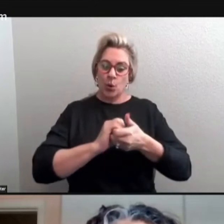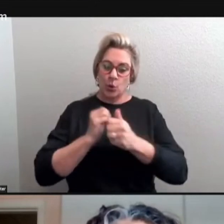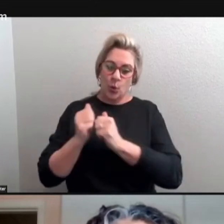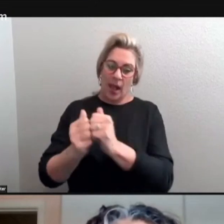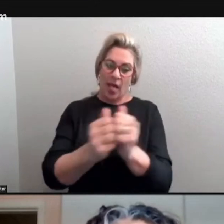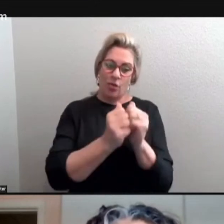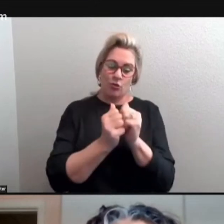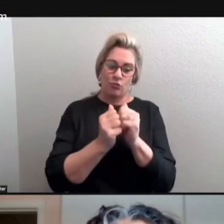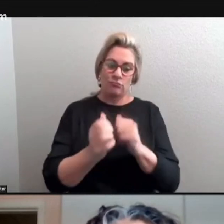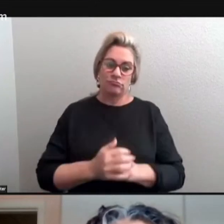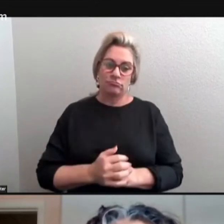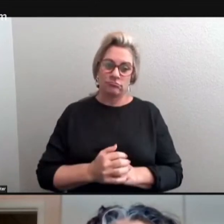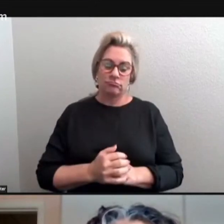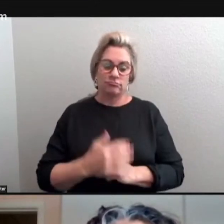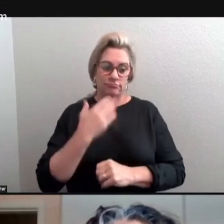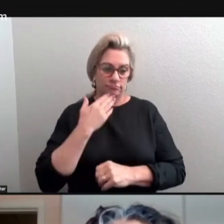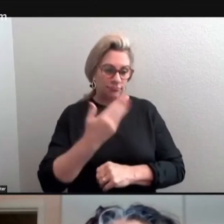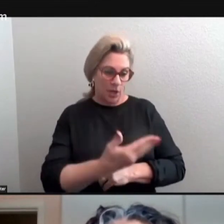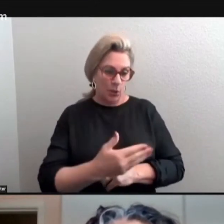Thank you.